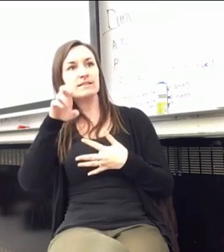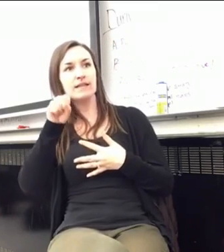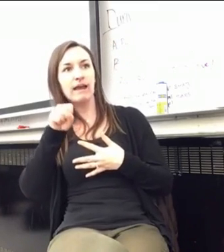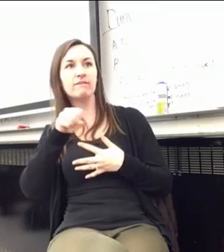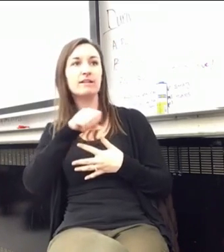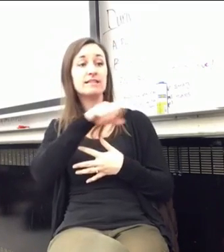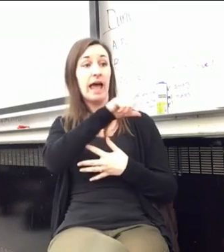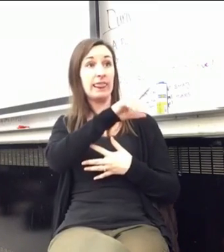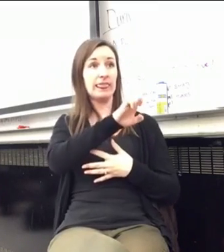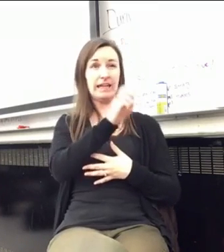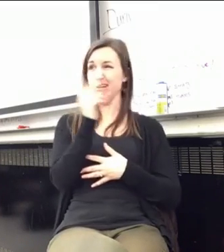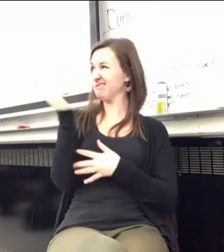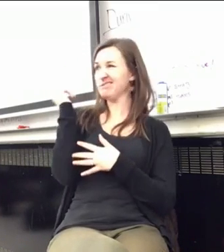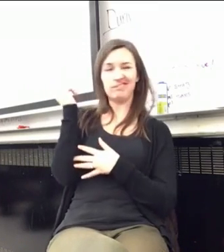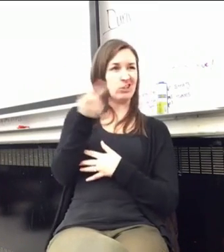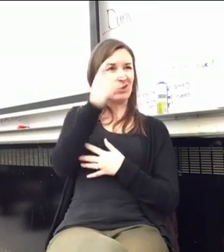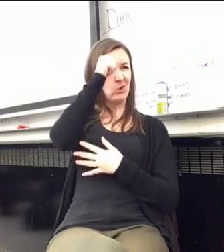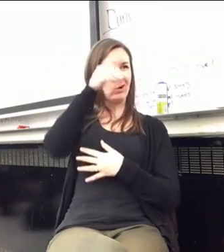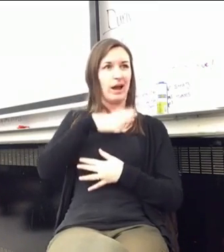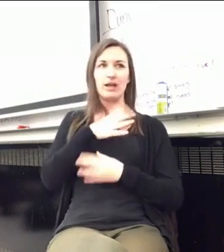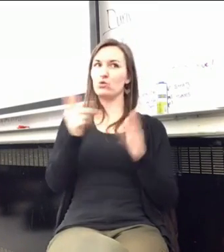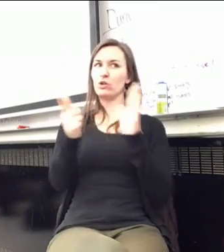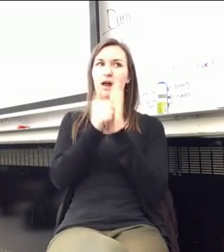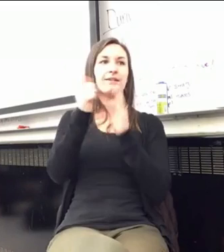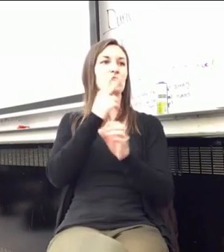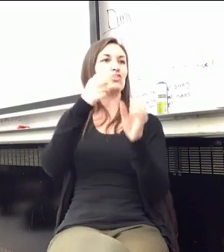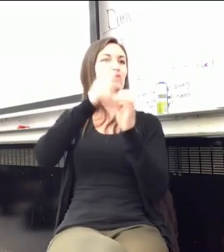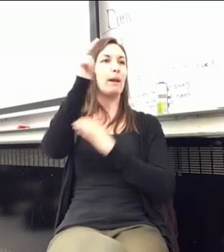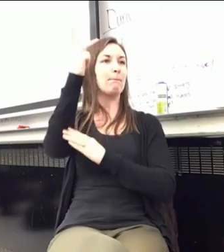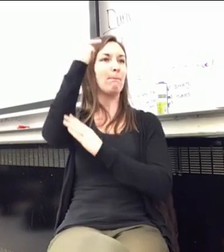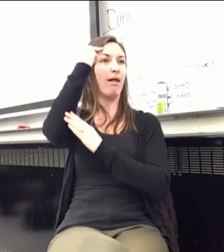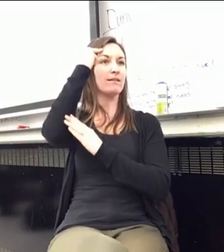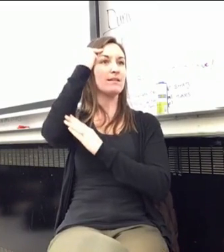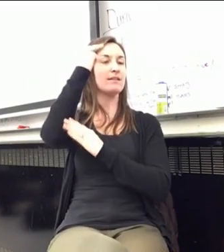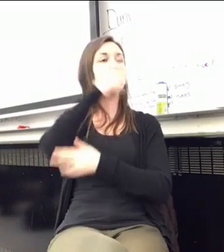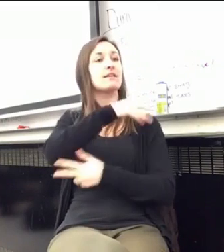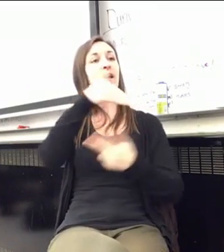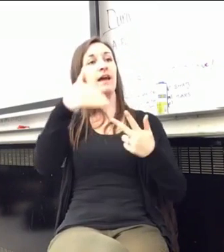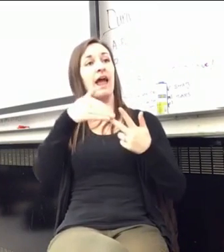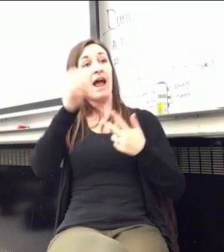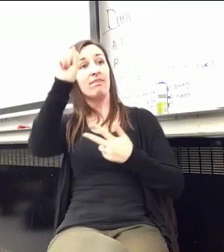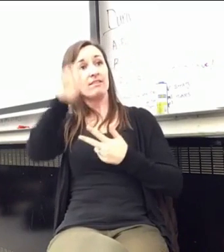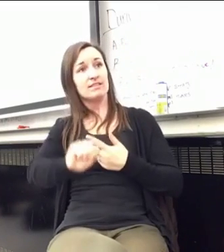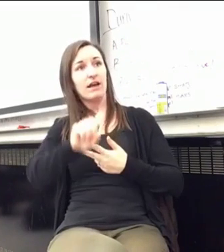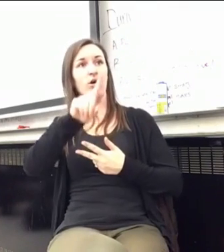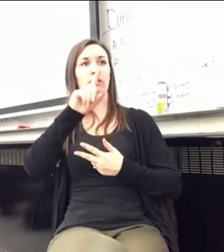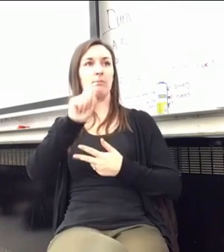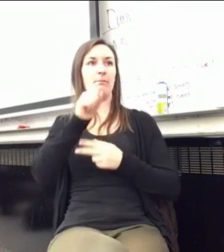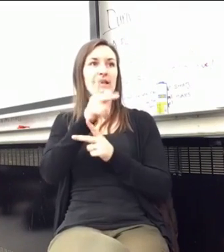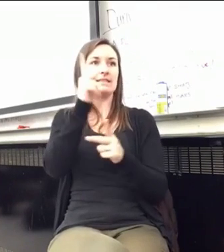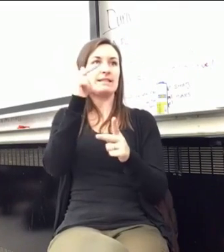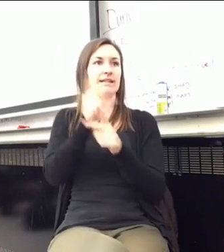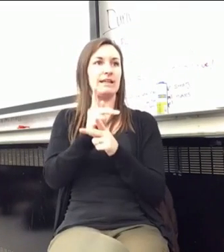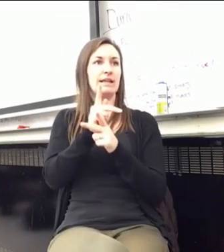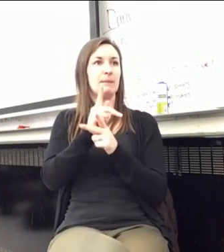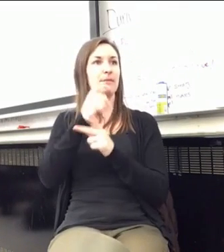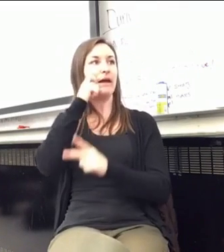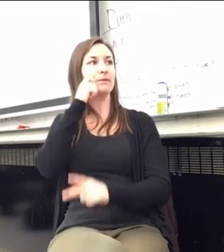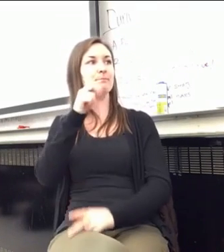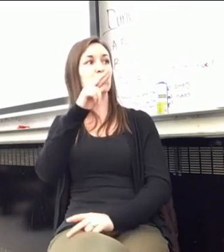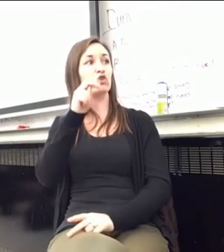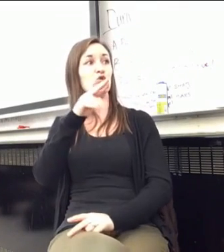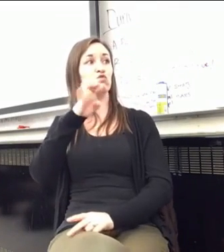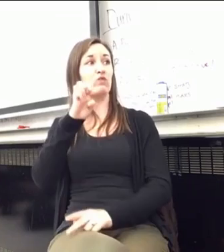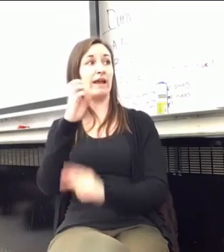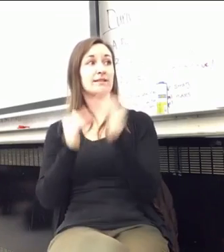politics. And number 3, the South must remain racially equal, which we're going to attempt to be able to do. Now, the one thing